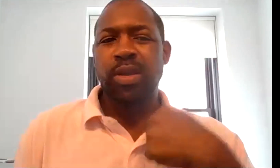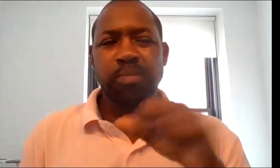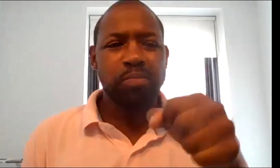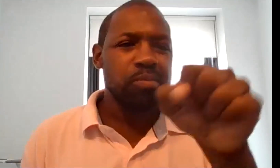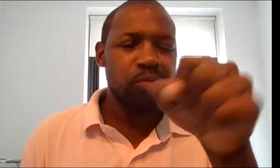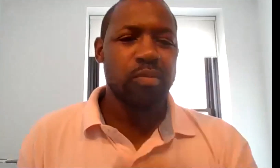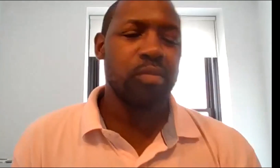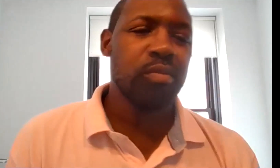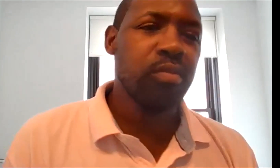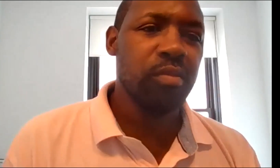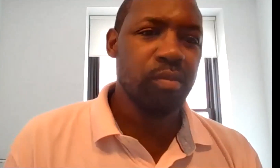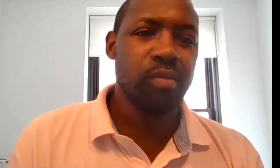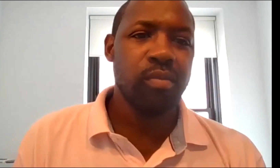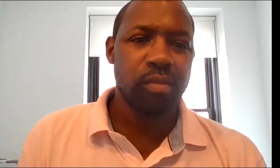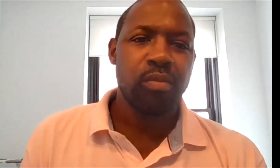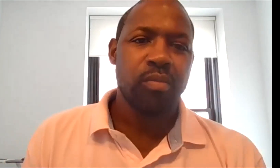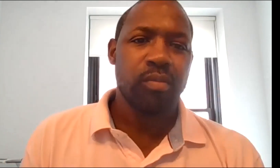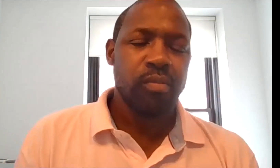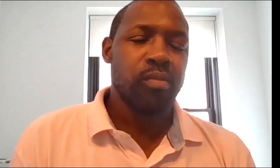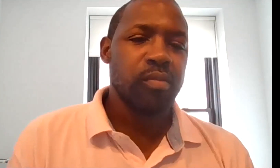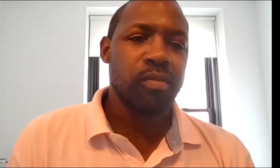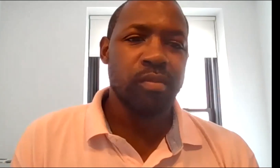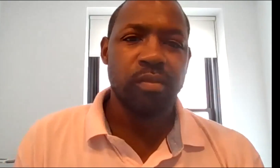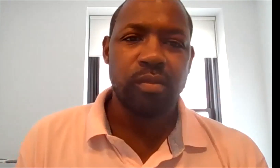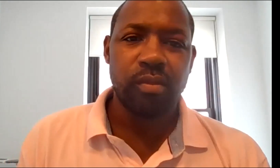have have them contact me personally, me directly.